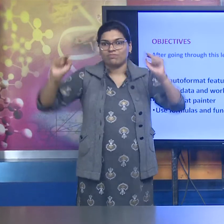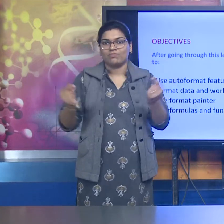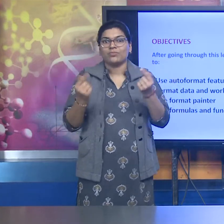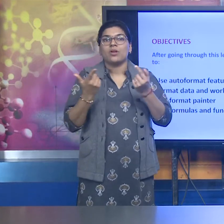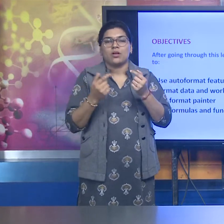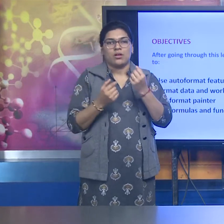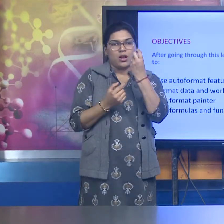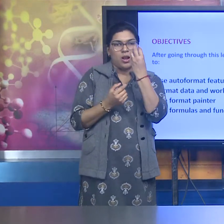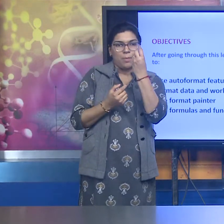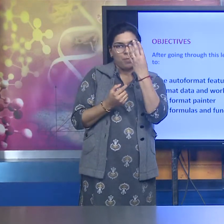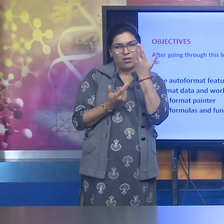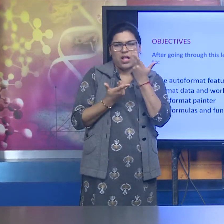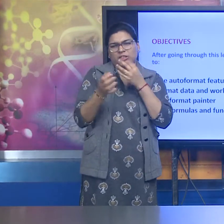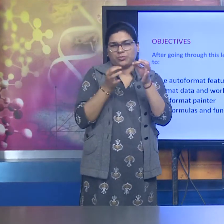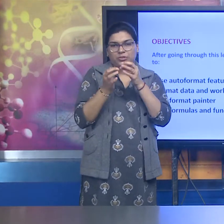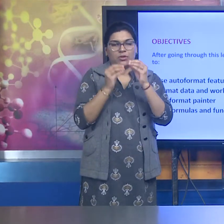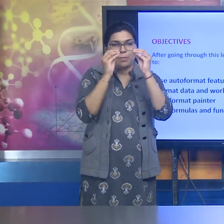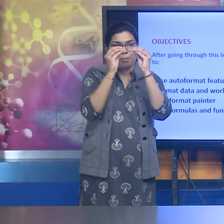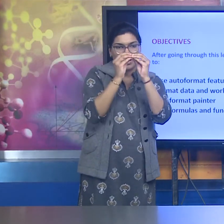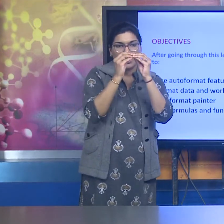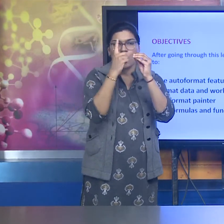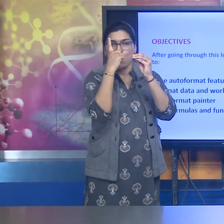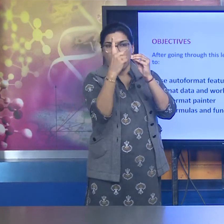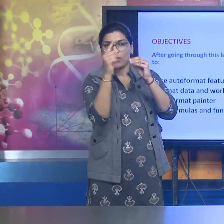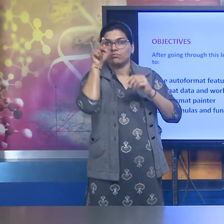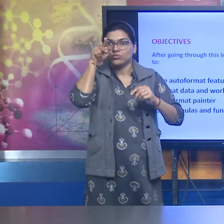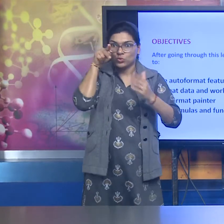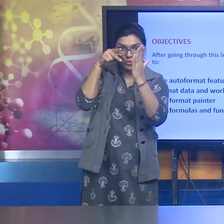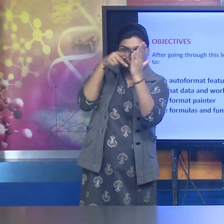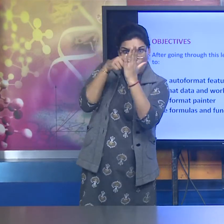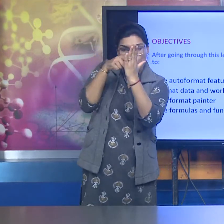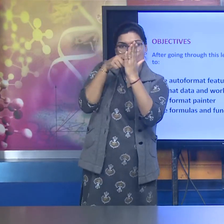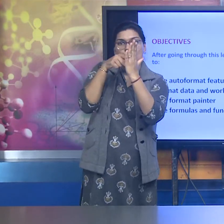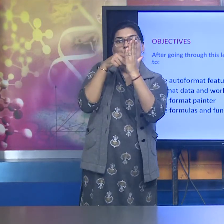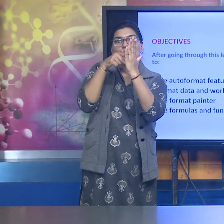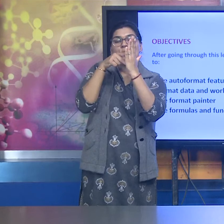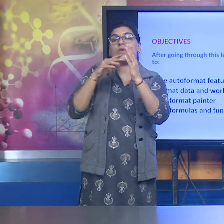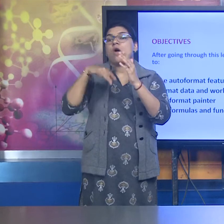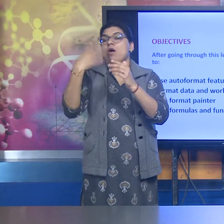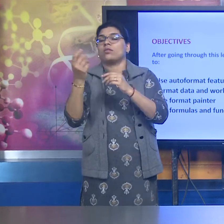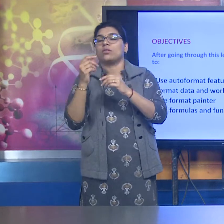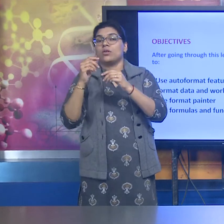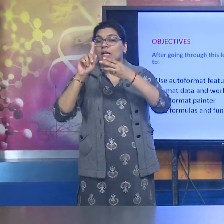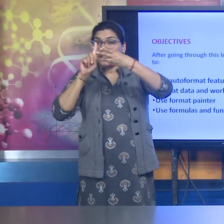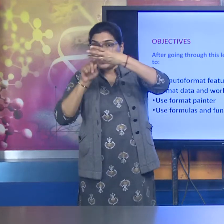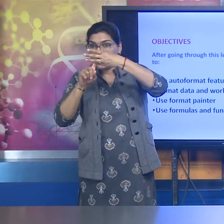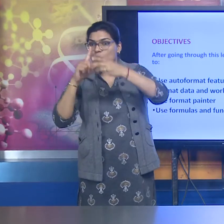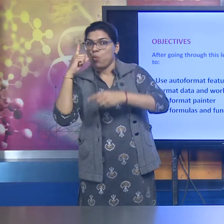You all know there are different kinds of function in